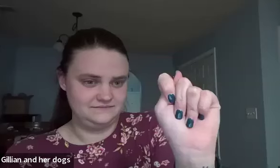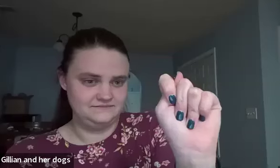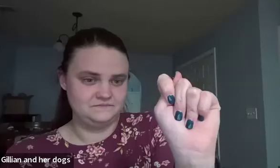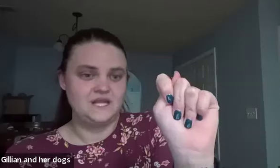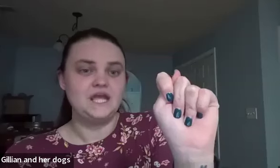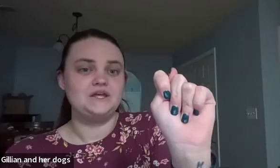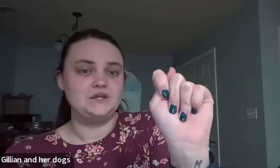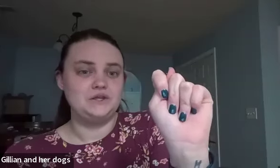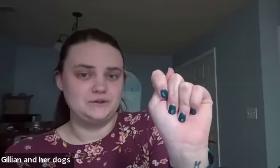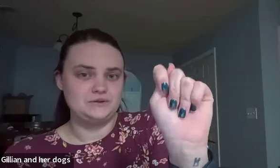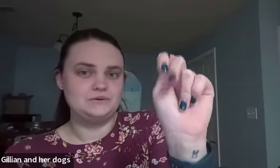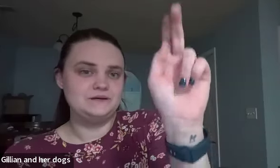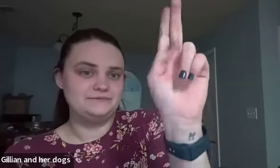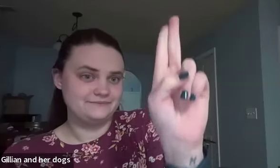mm-hmm, U,